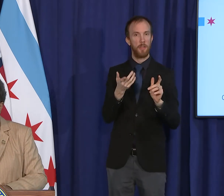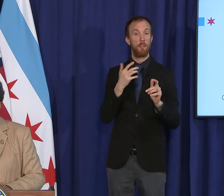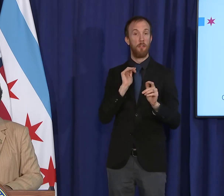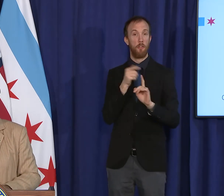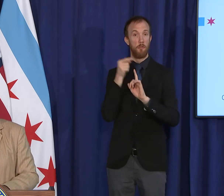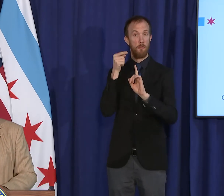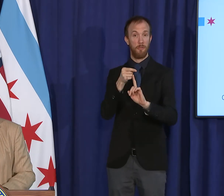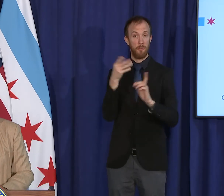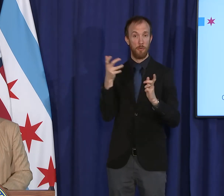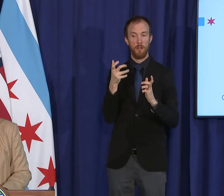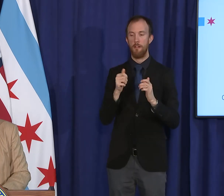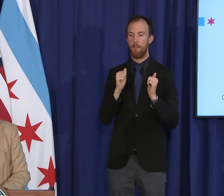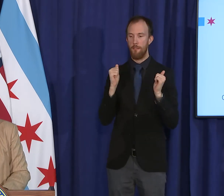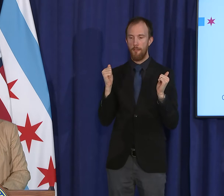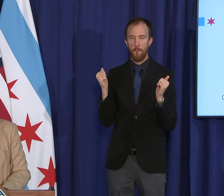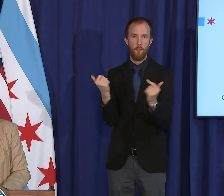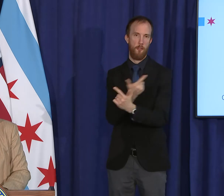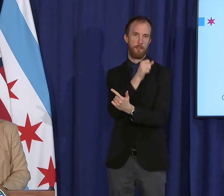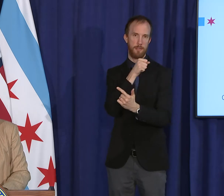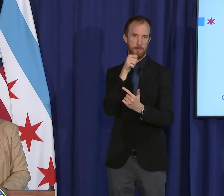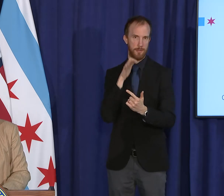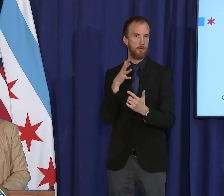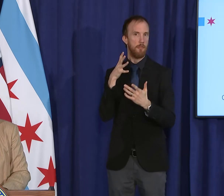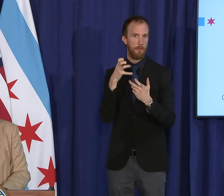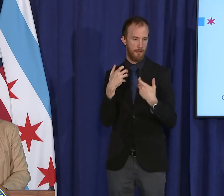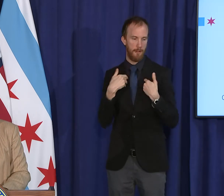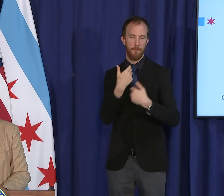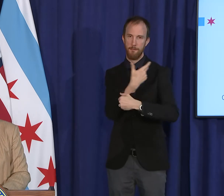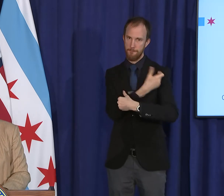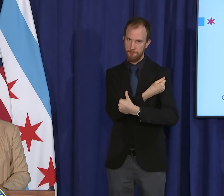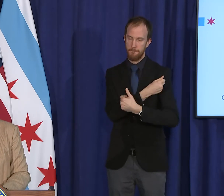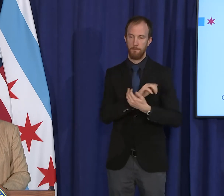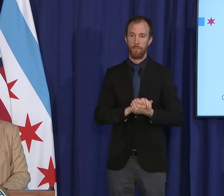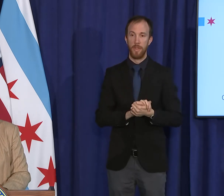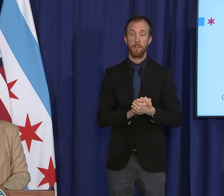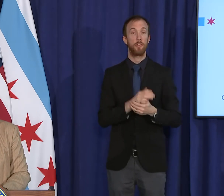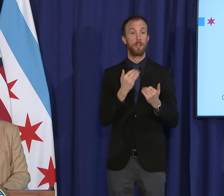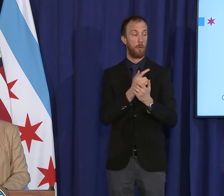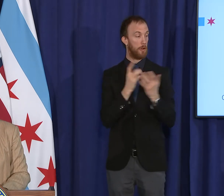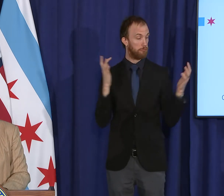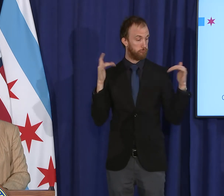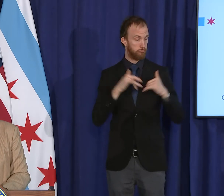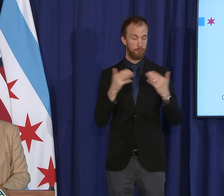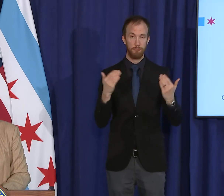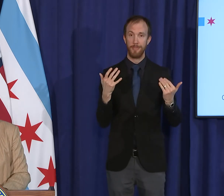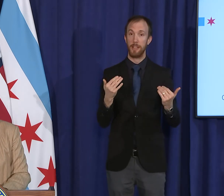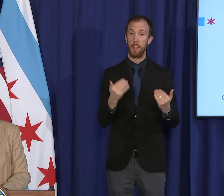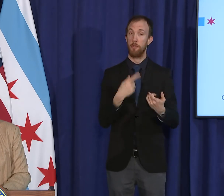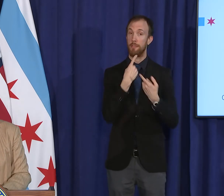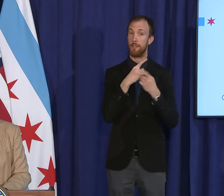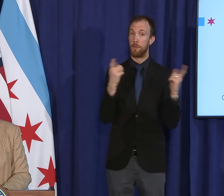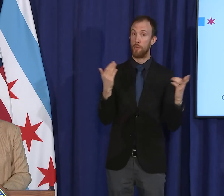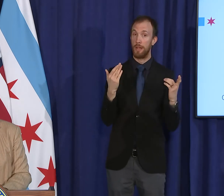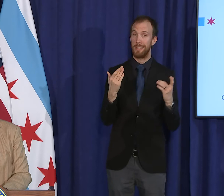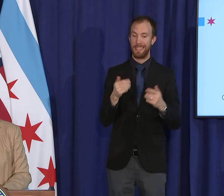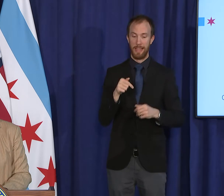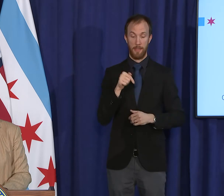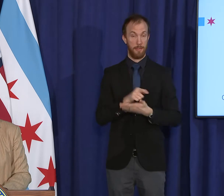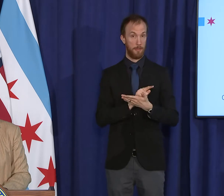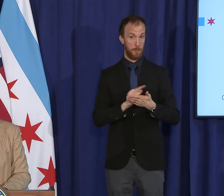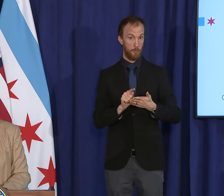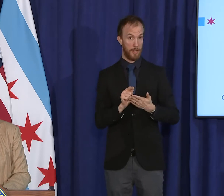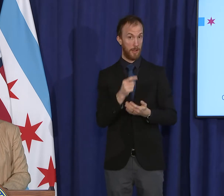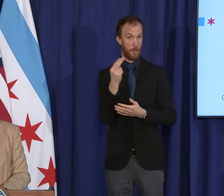seniors fully vaccinated. That's why we've come together today to announce that starting this Thursday at